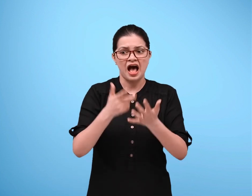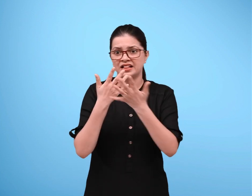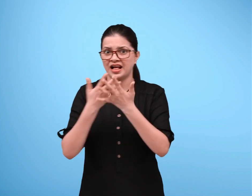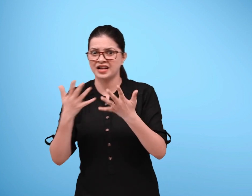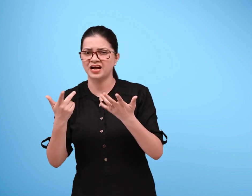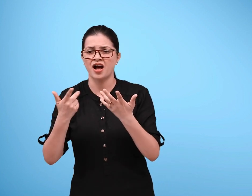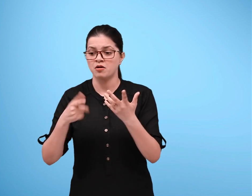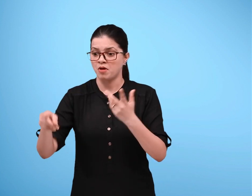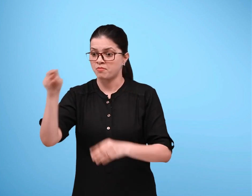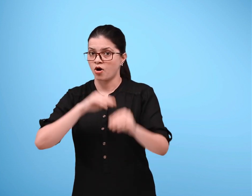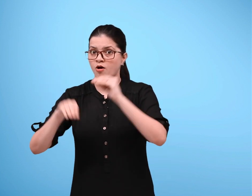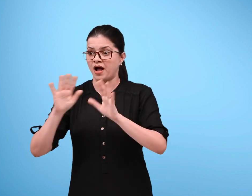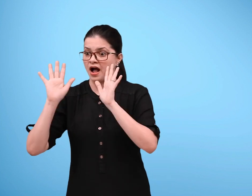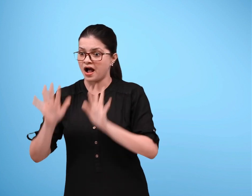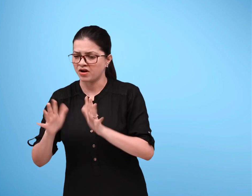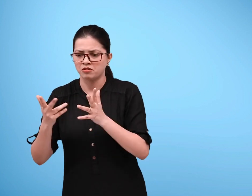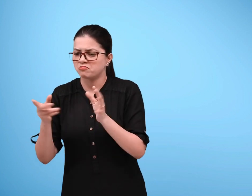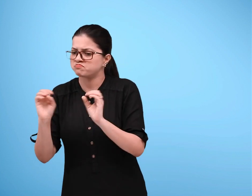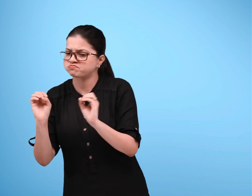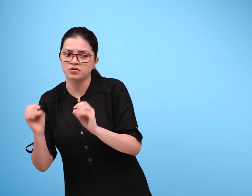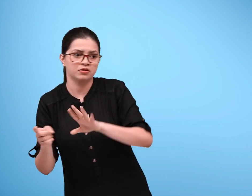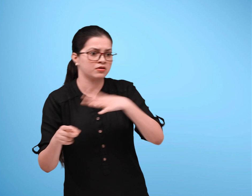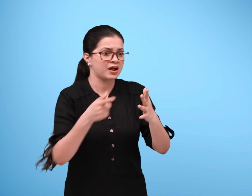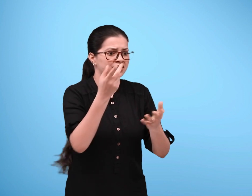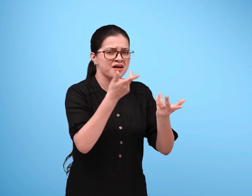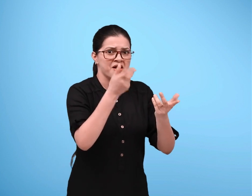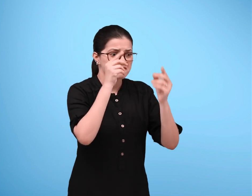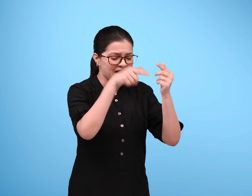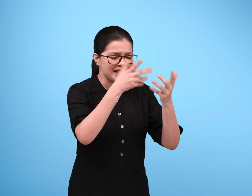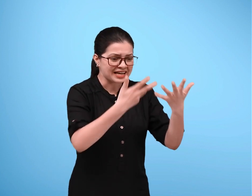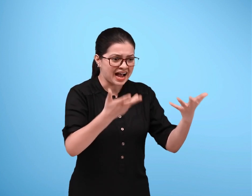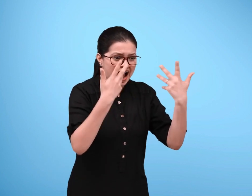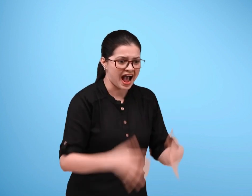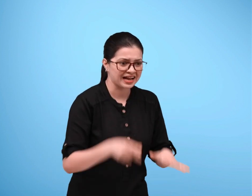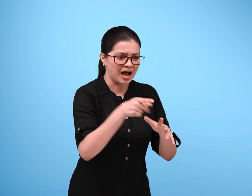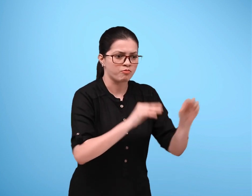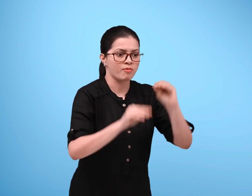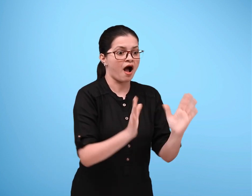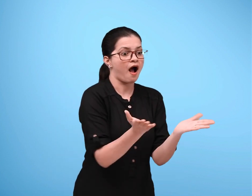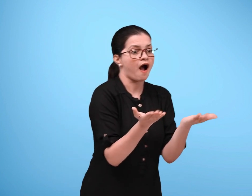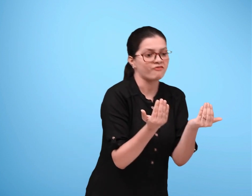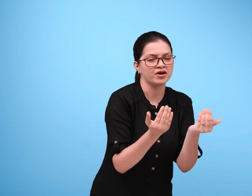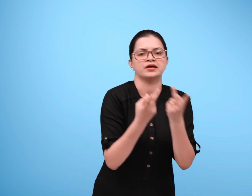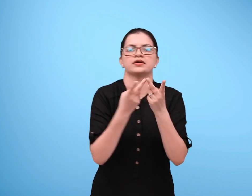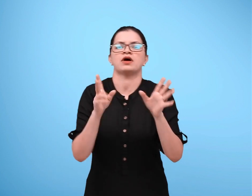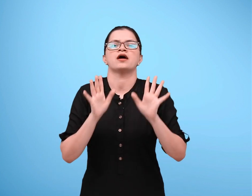Here is the table given, Table 10.4, Objects at Rest and in Motion.